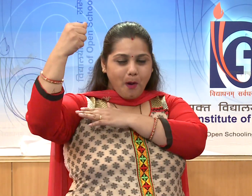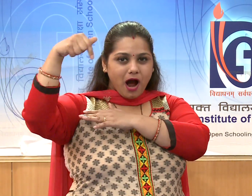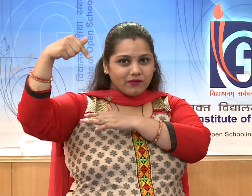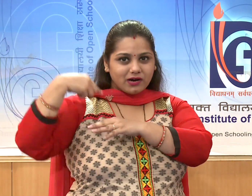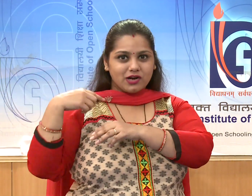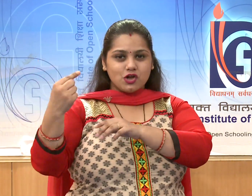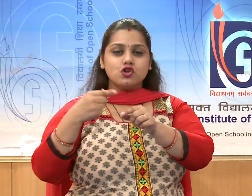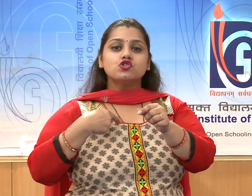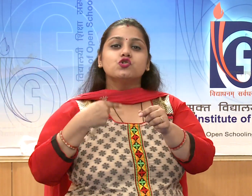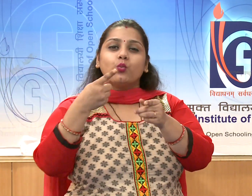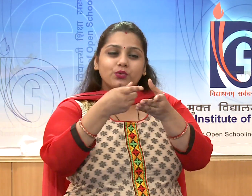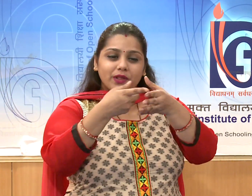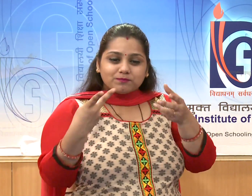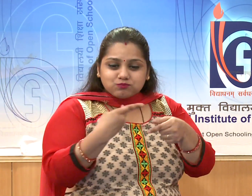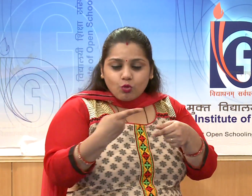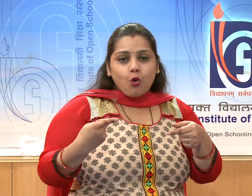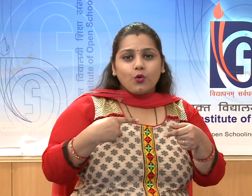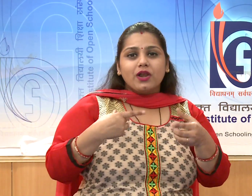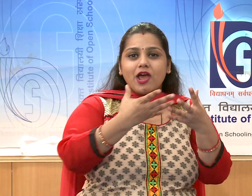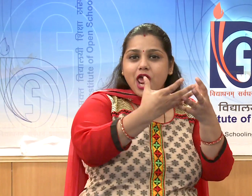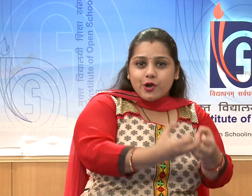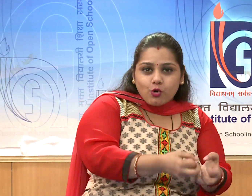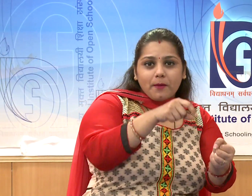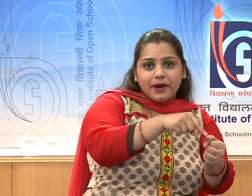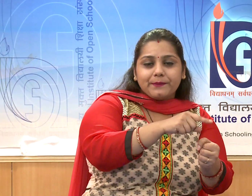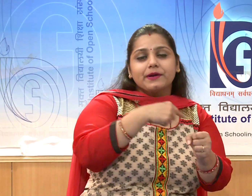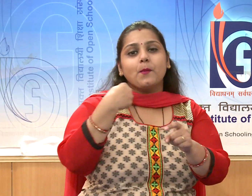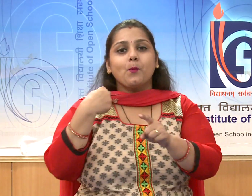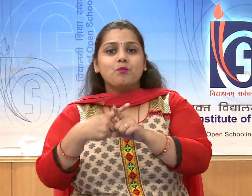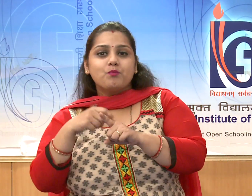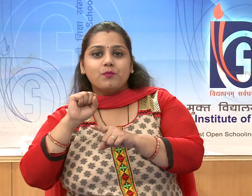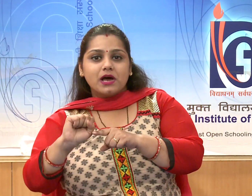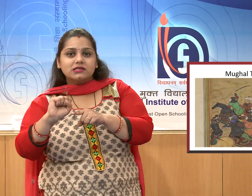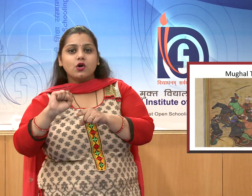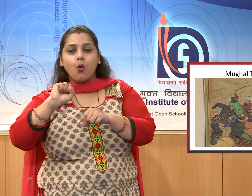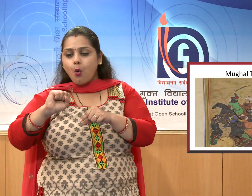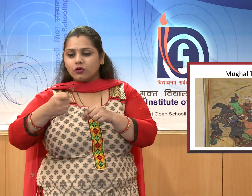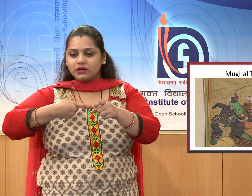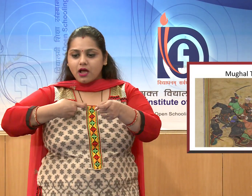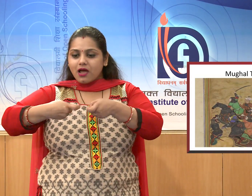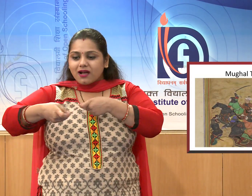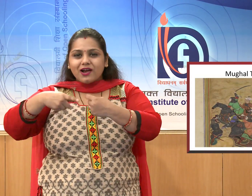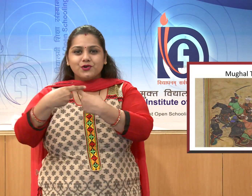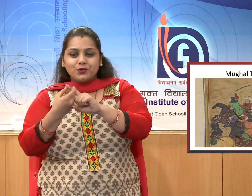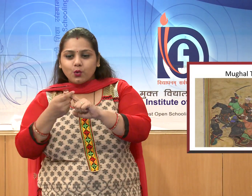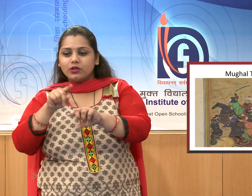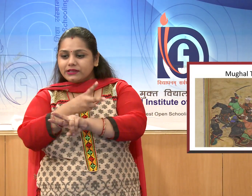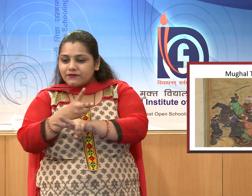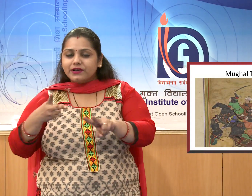to meet his own requirements as well as for the maintenance of his troops.